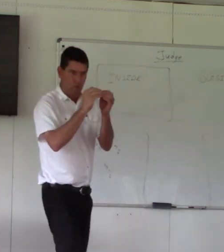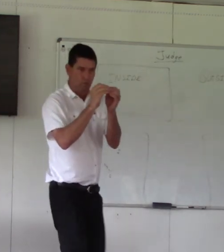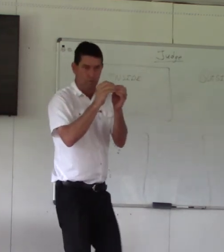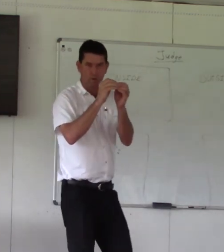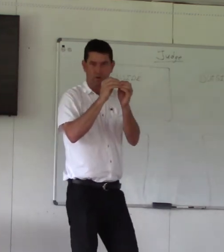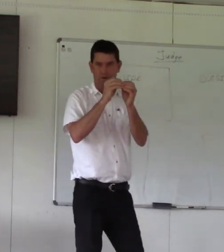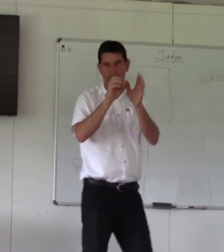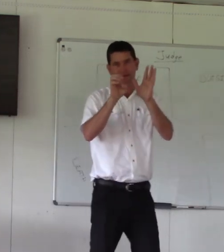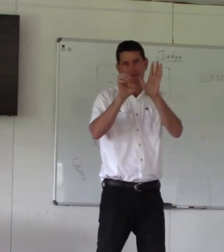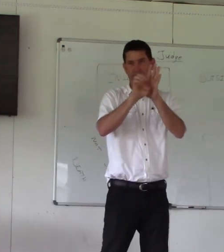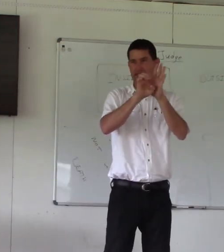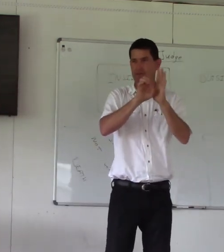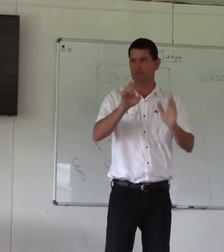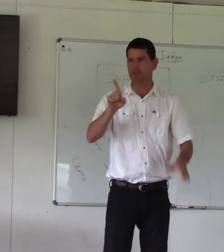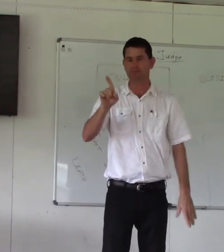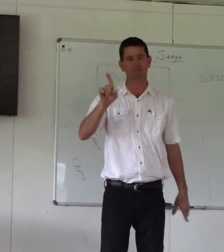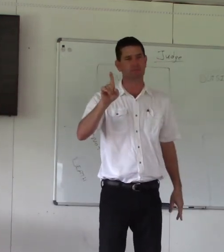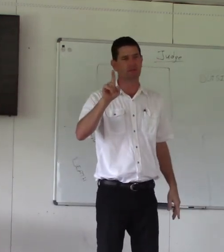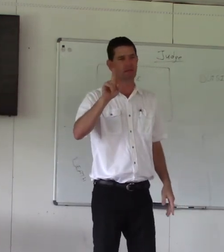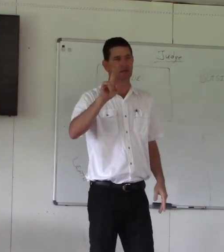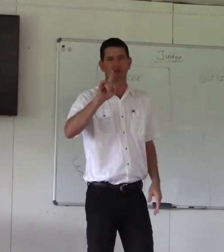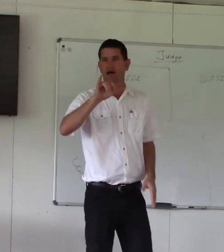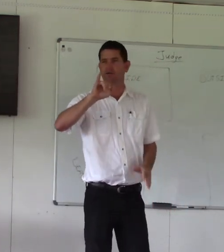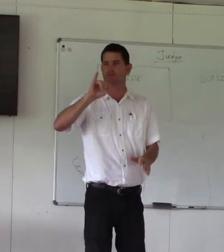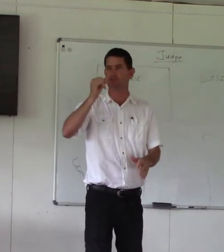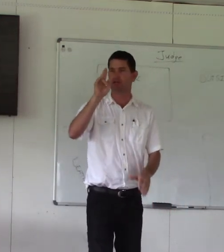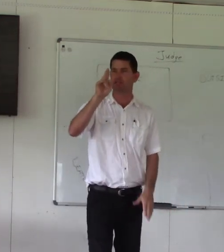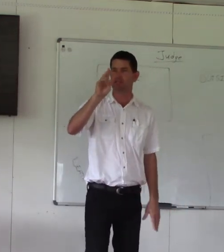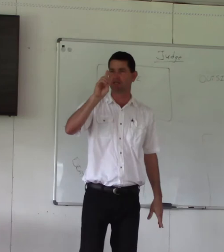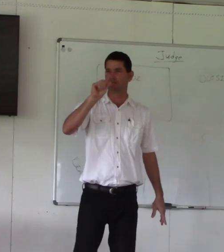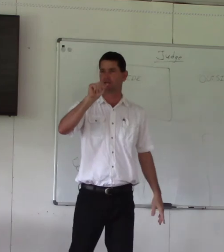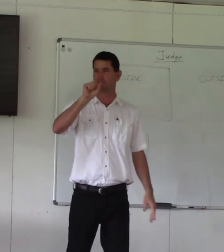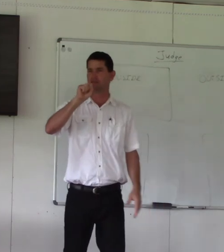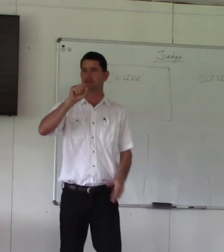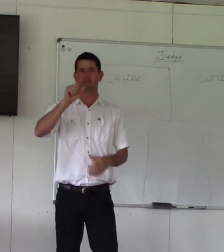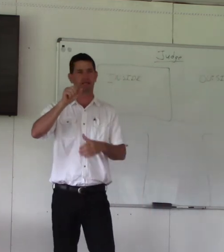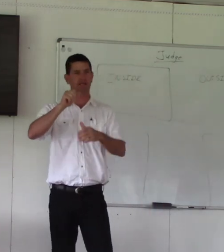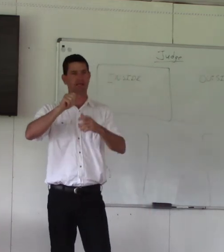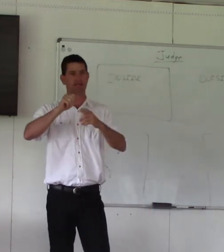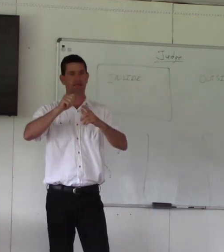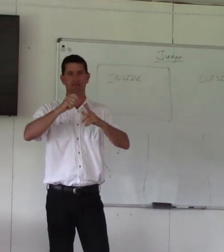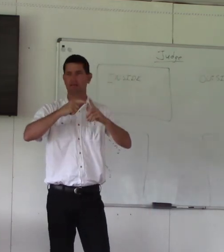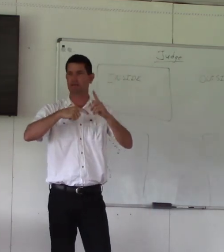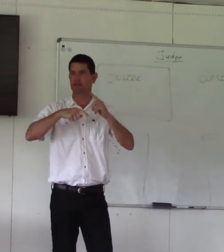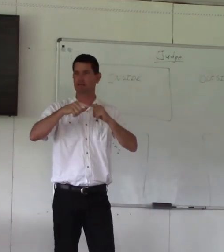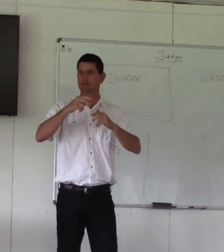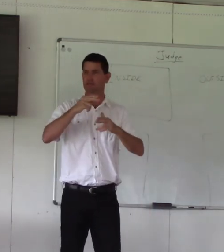One more example. How could Judas? Let's find it. Judas is right.